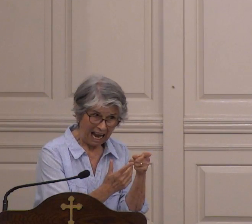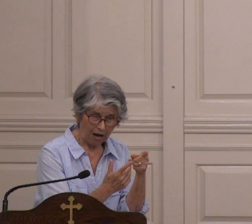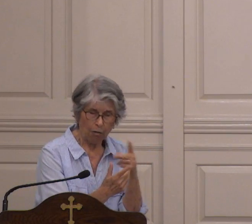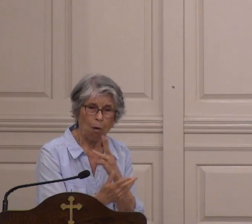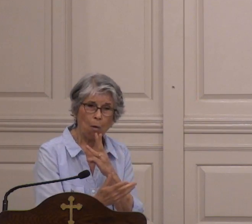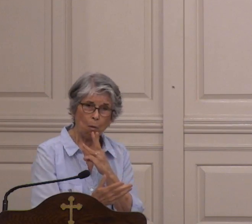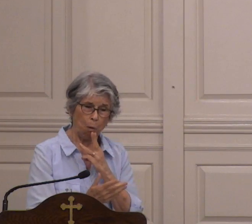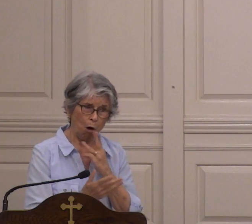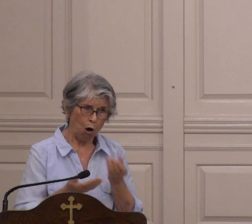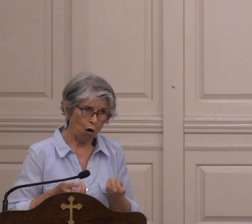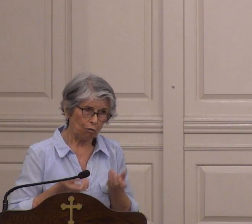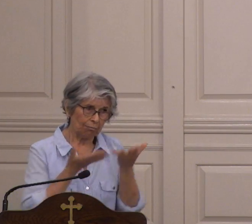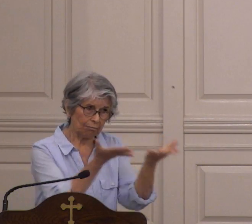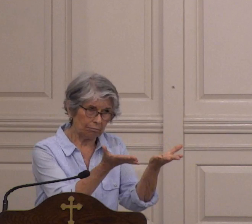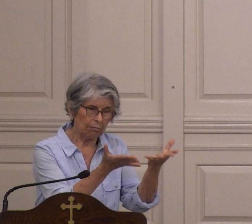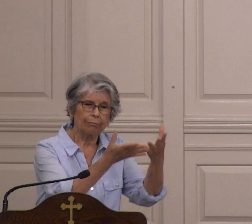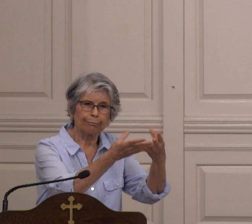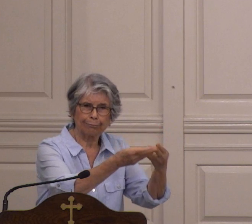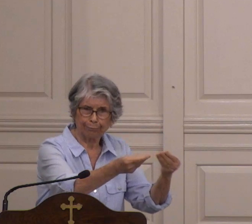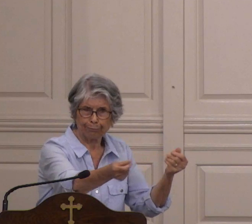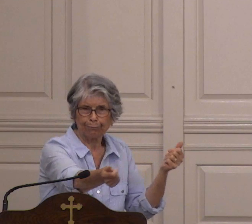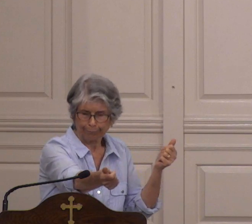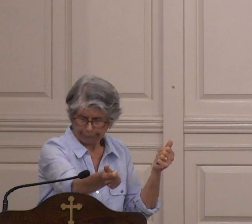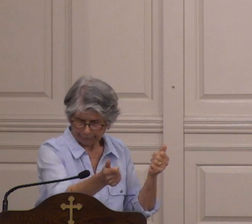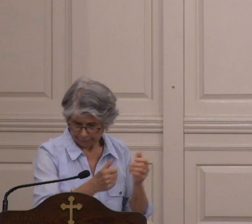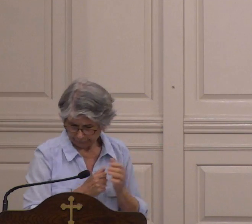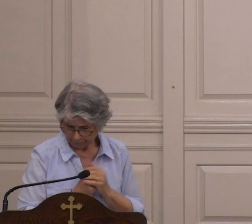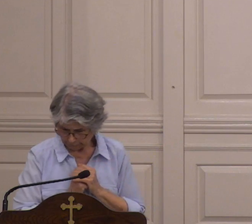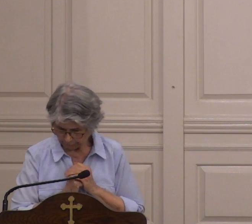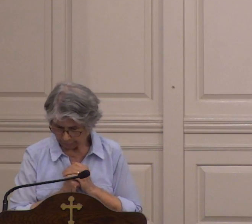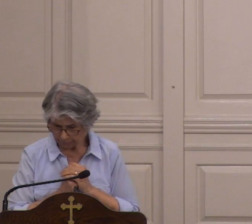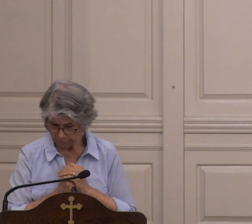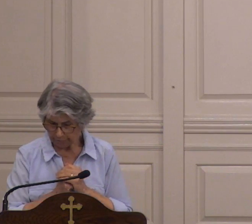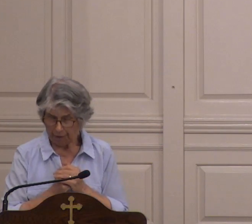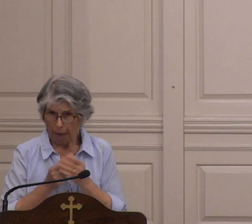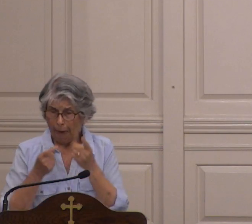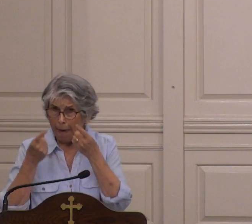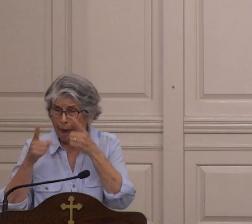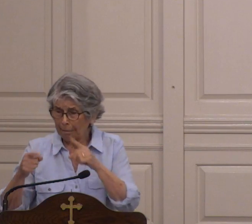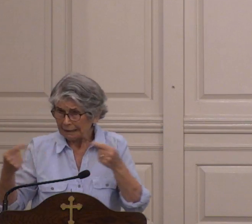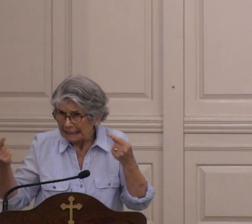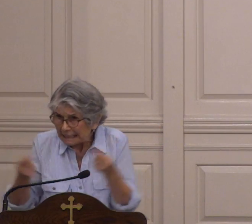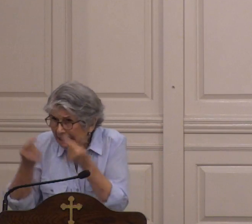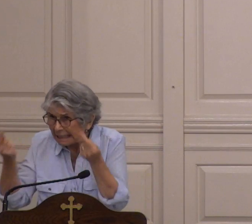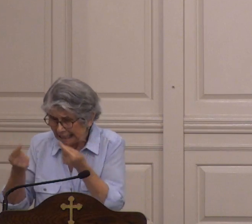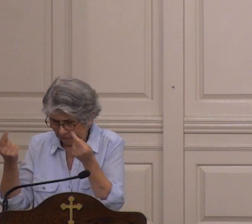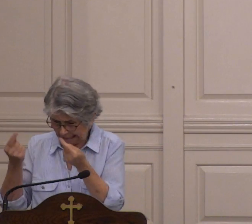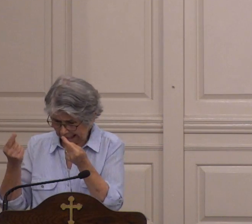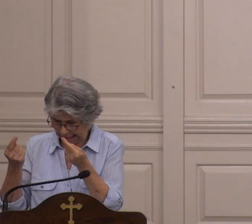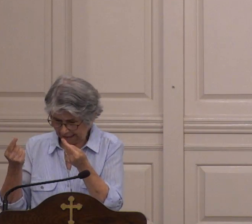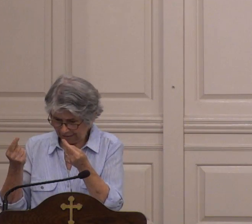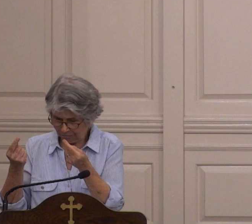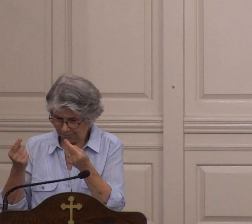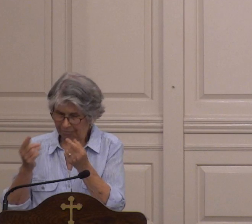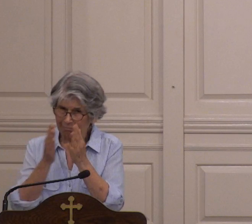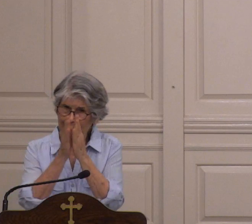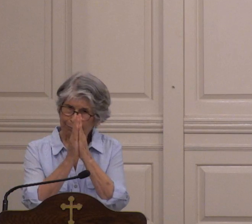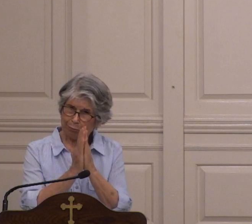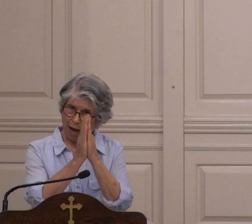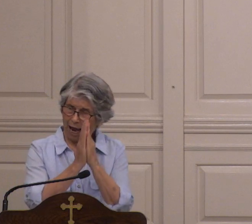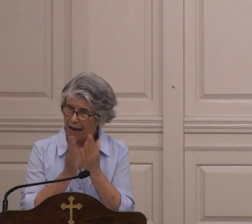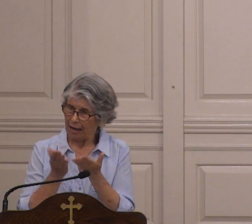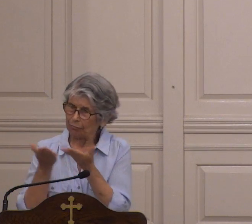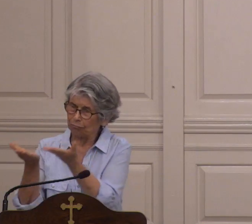Water quenches a flaming fire, and alms atone for sins.